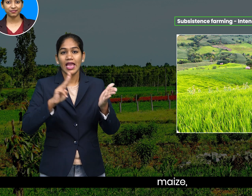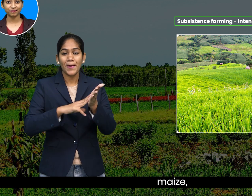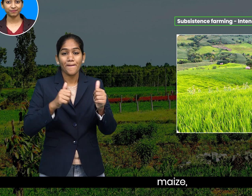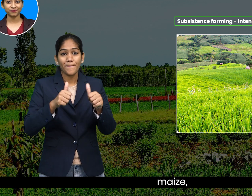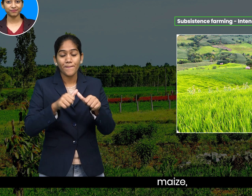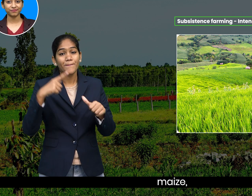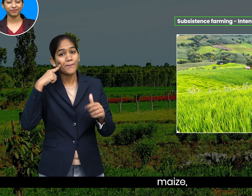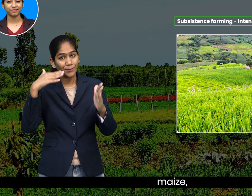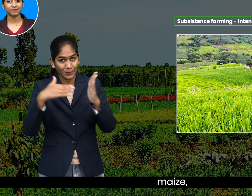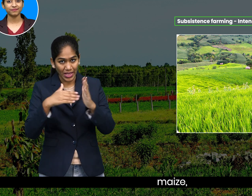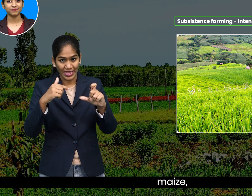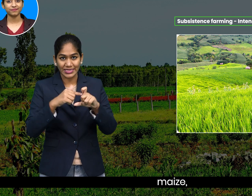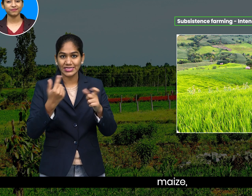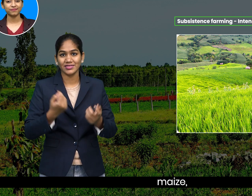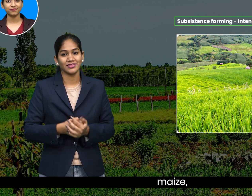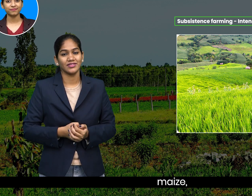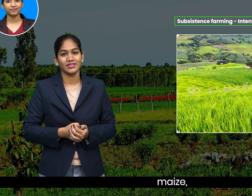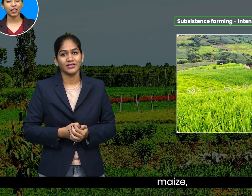maize,